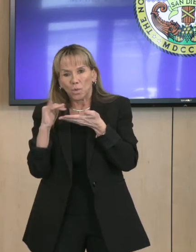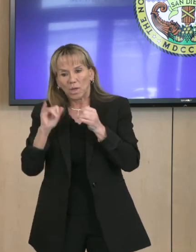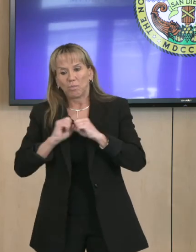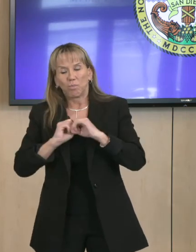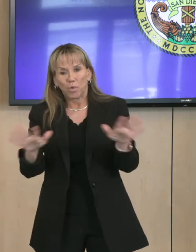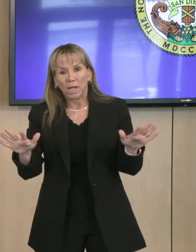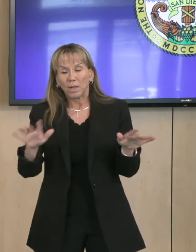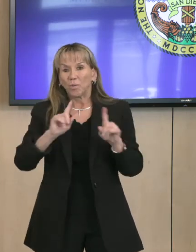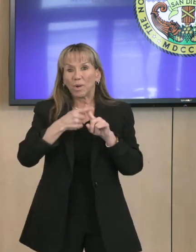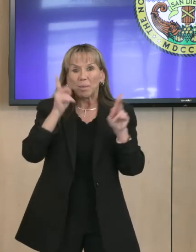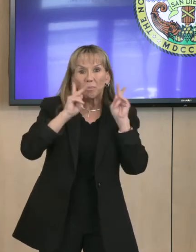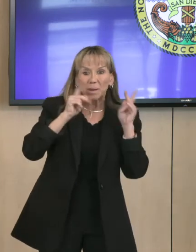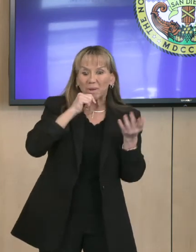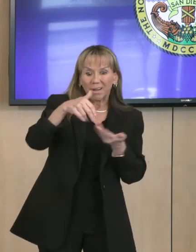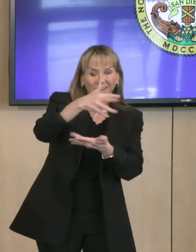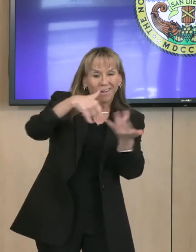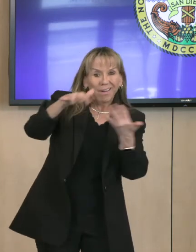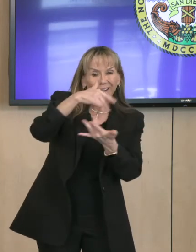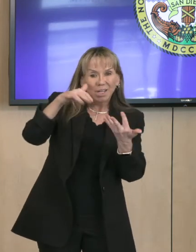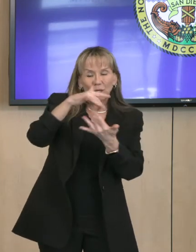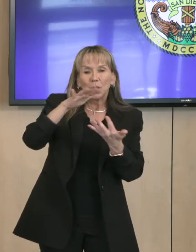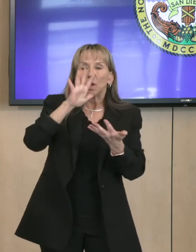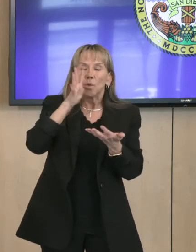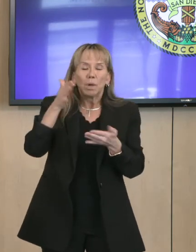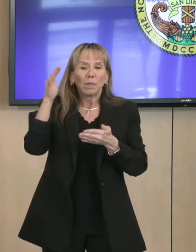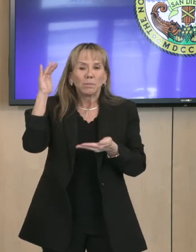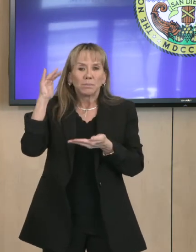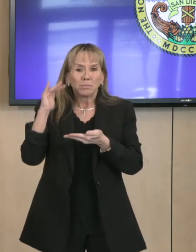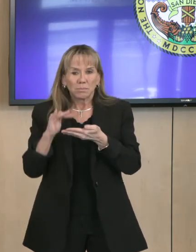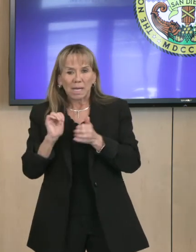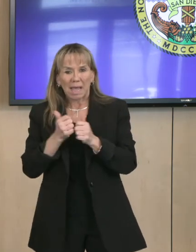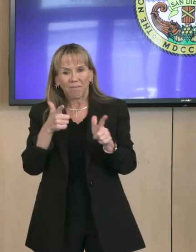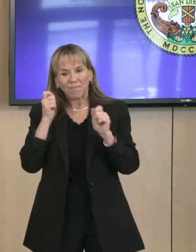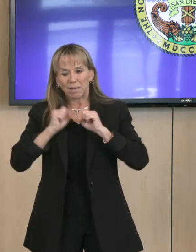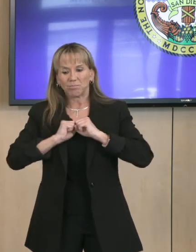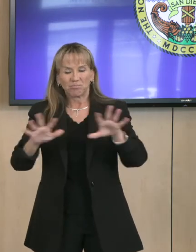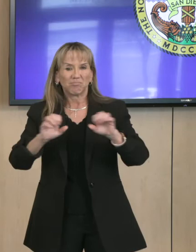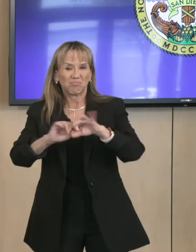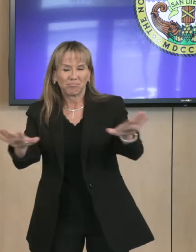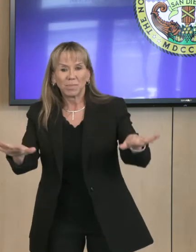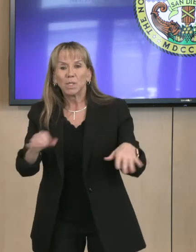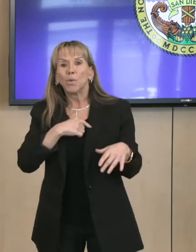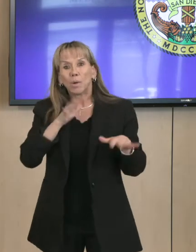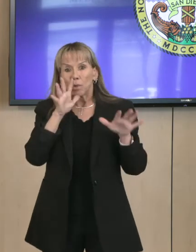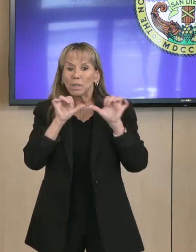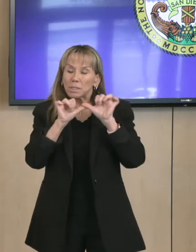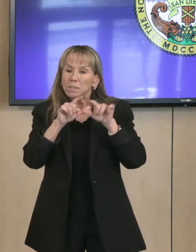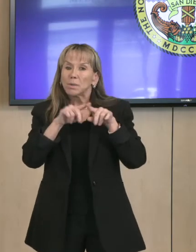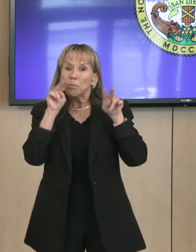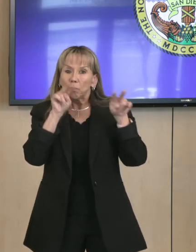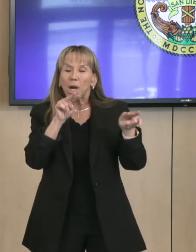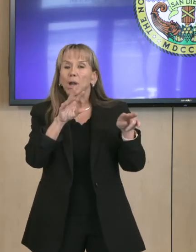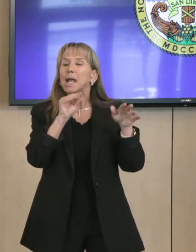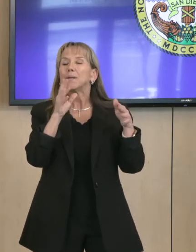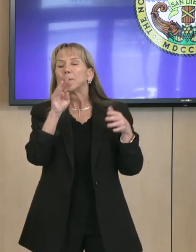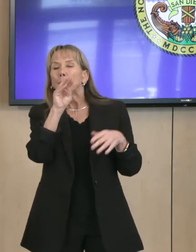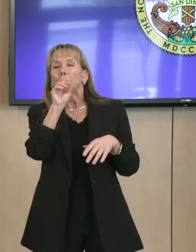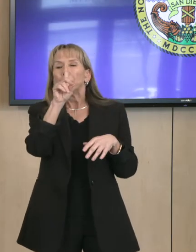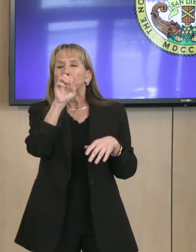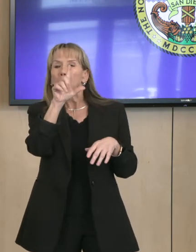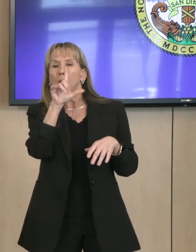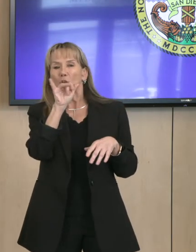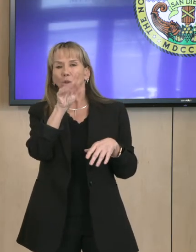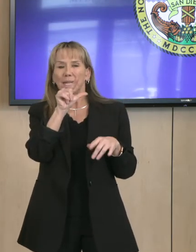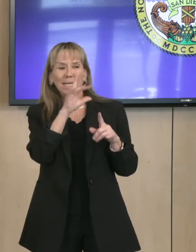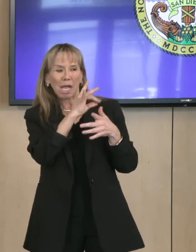with one another outside of their family units, it will slow the spread and transmission. And so we'll continue to monitor it. We're continuing to work through modeling options. We're continuing